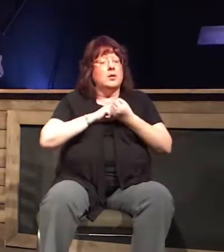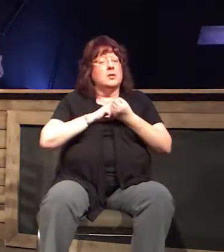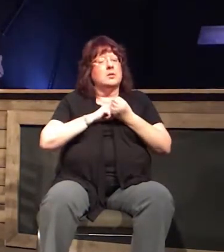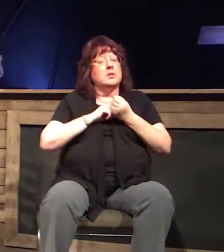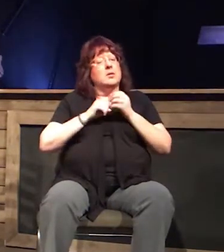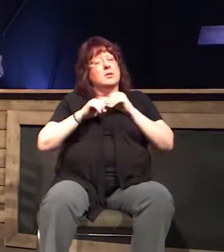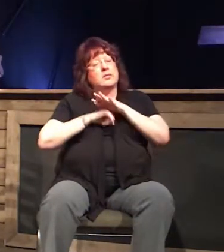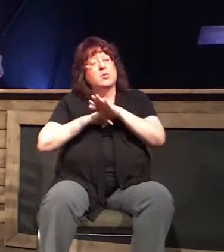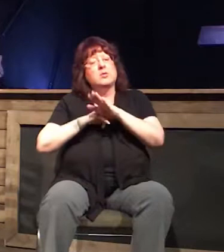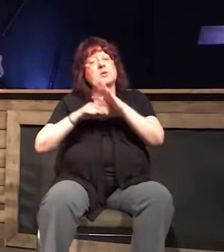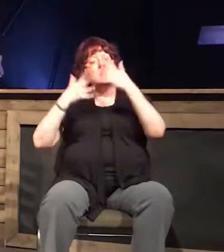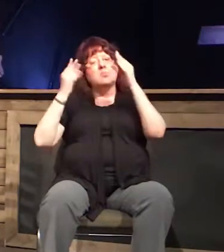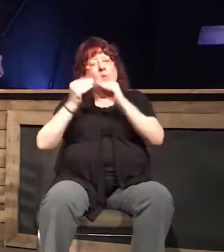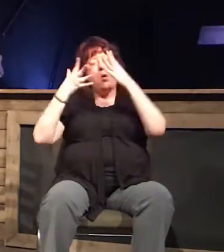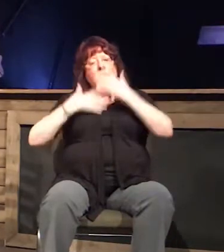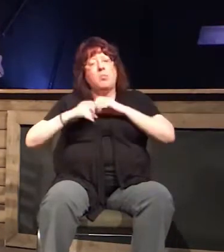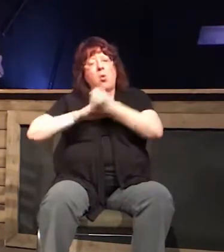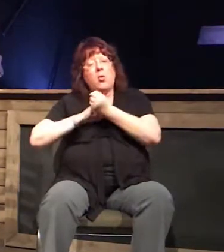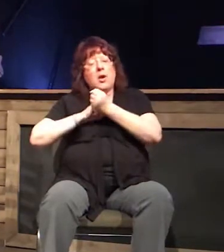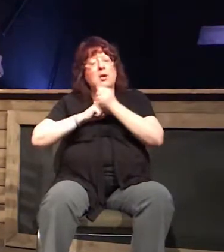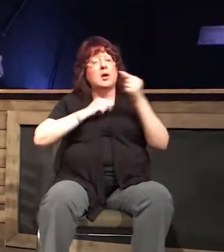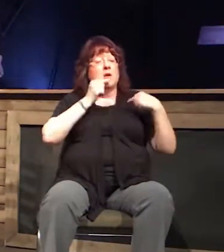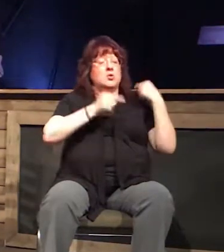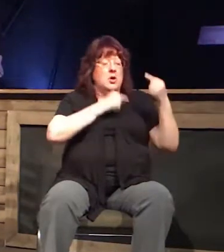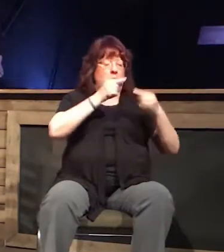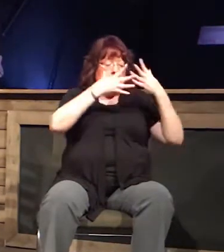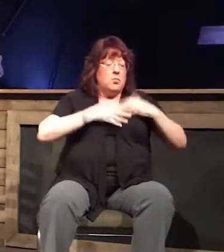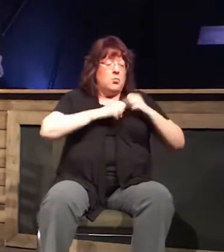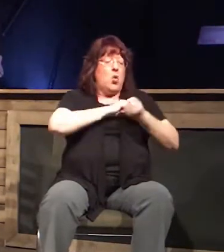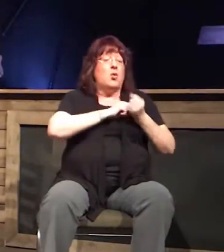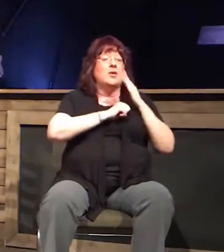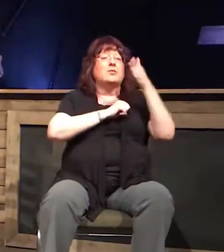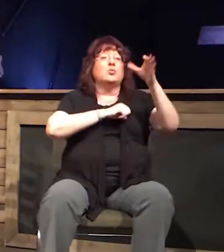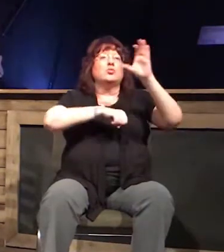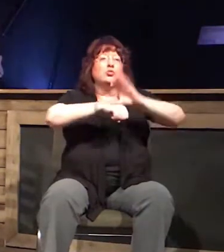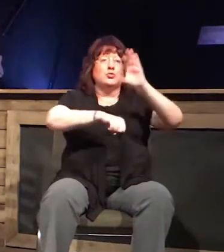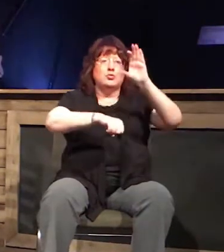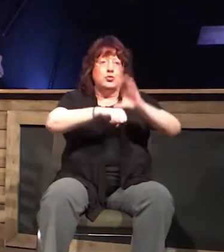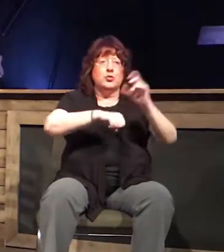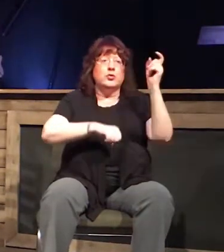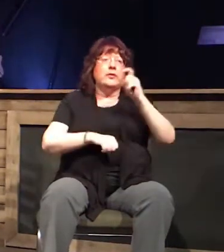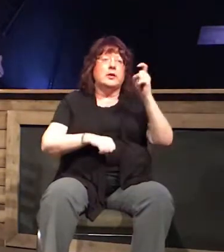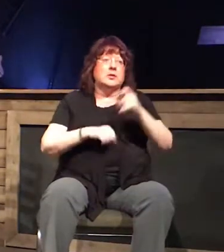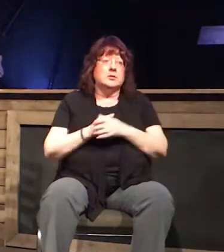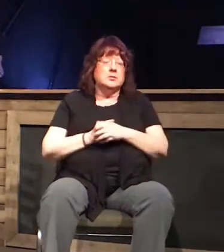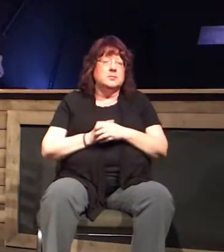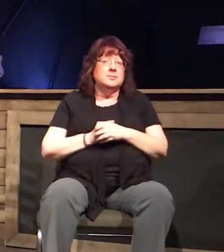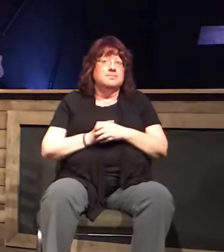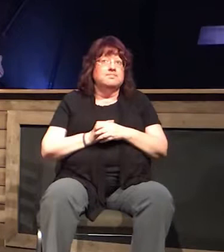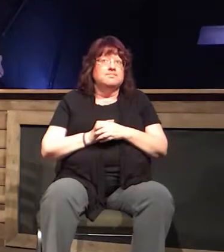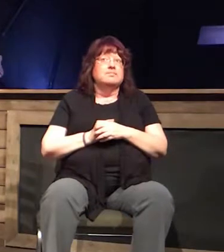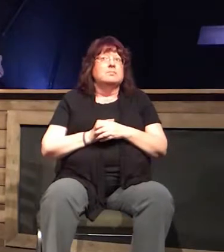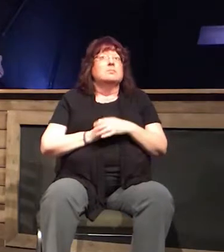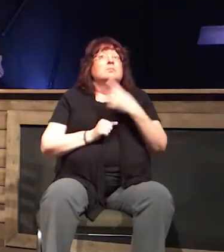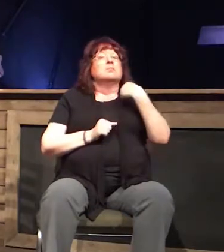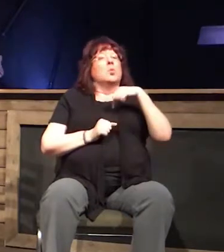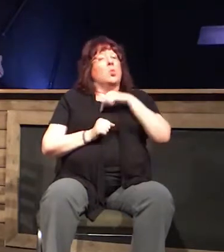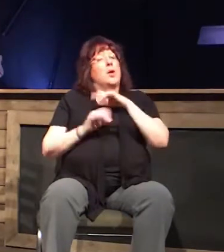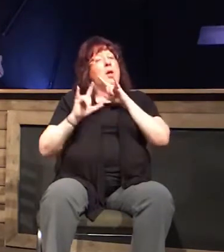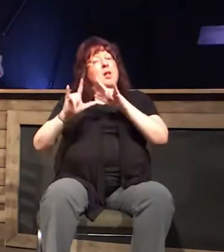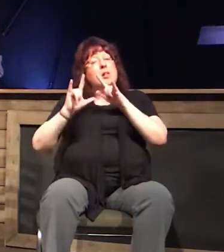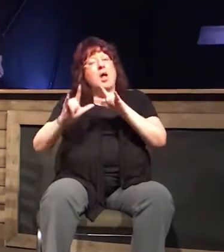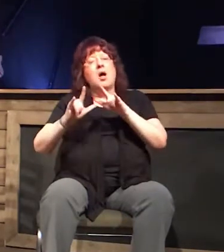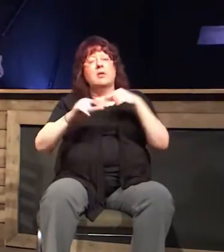begets brokenness. That broken generation will one day be the future church in Phoenix. And so we are going to love